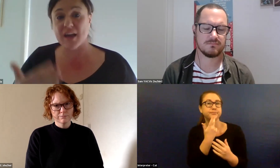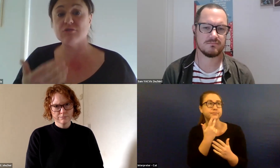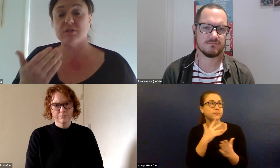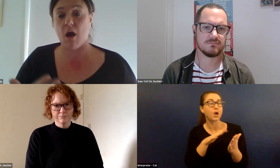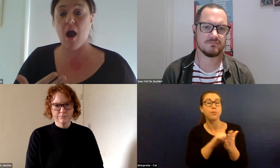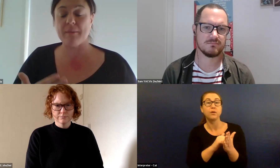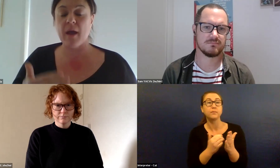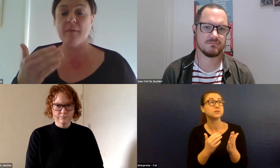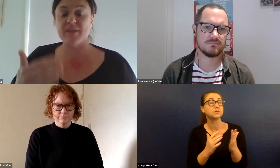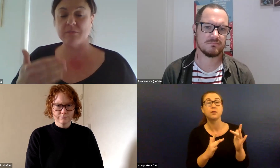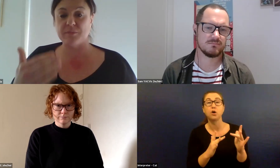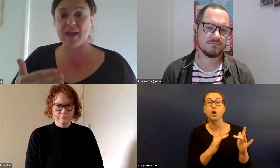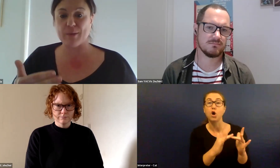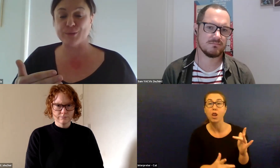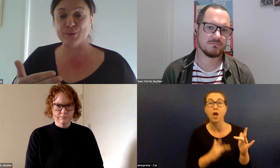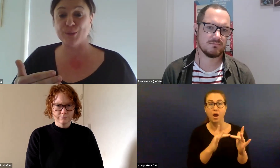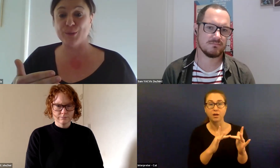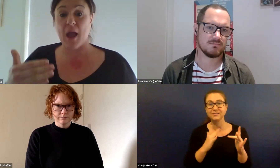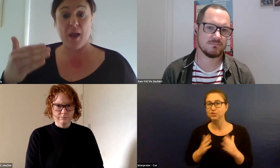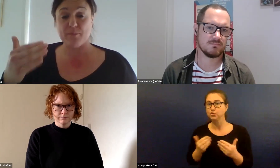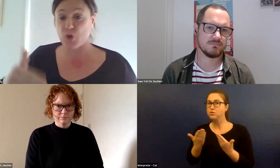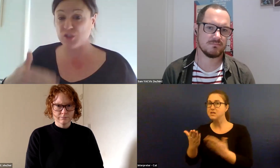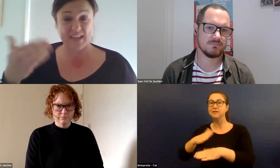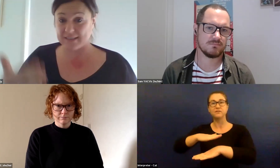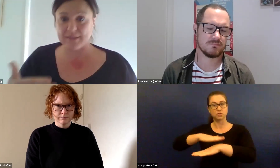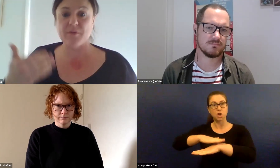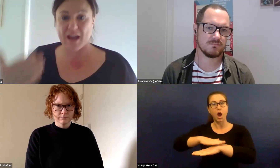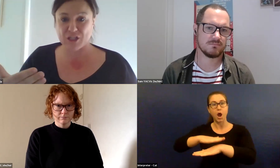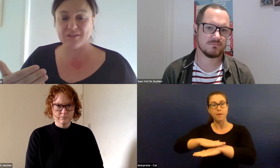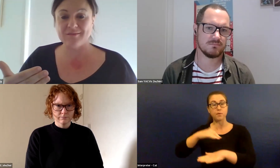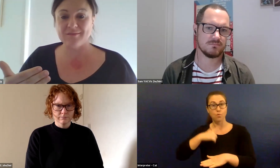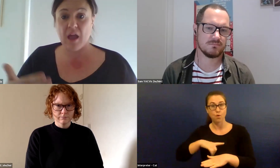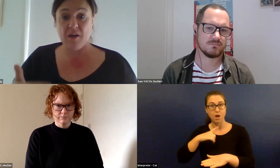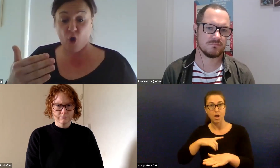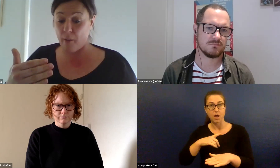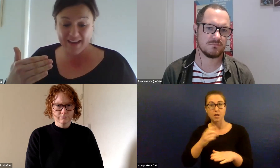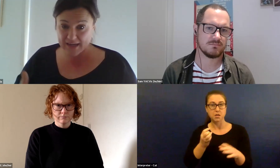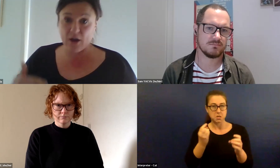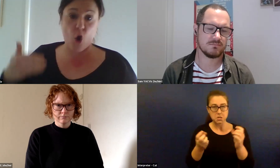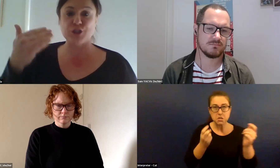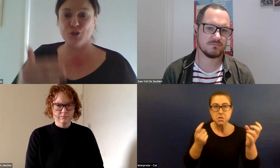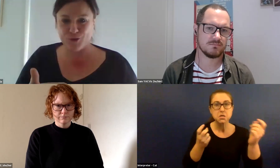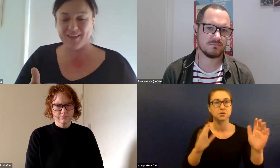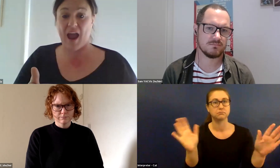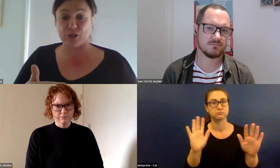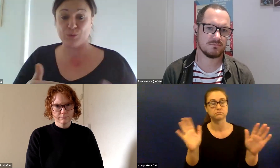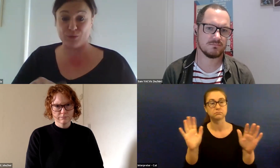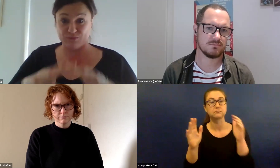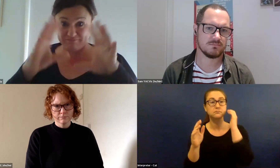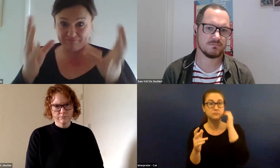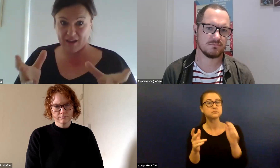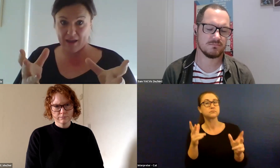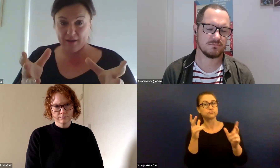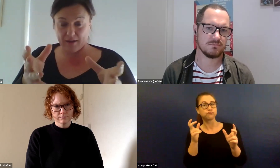lot of extra time for them to be able to process information from getting onto the